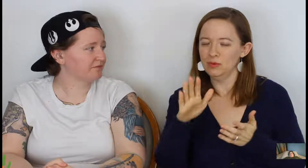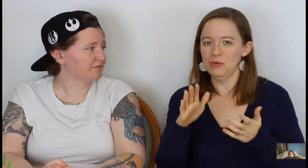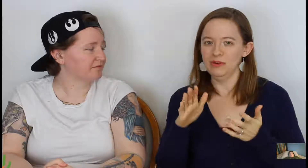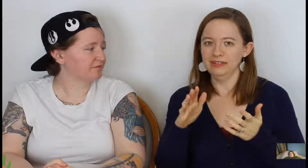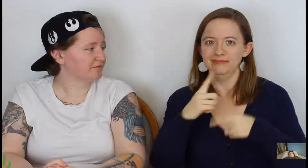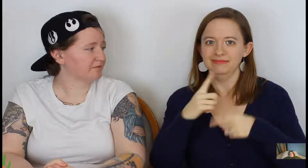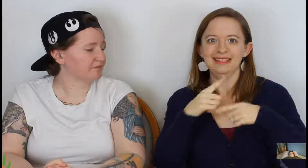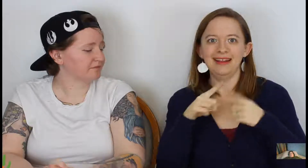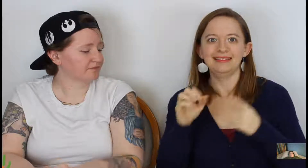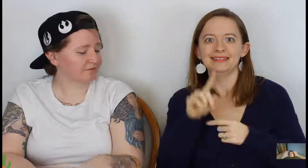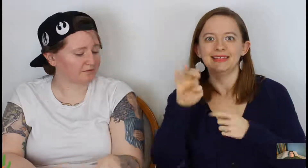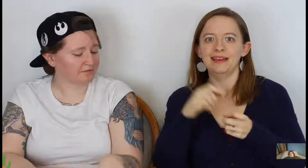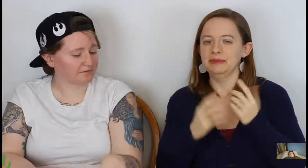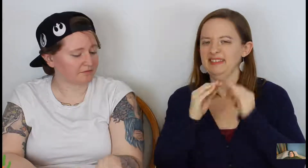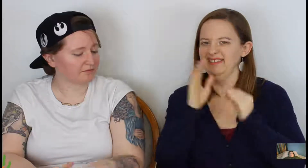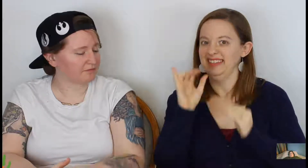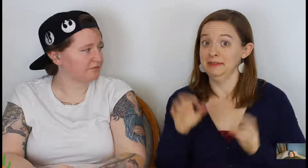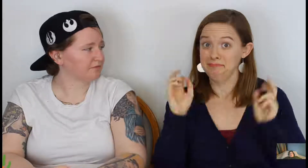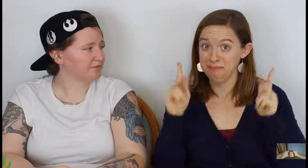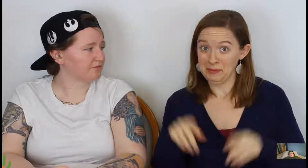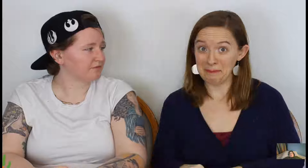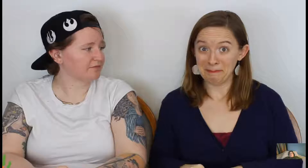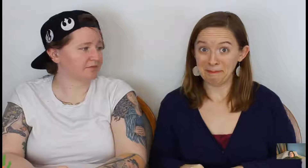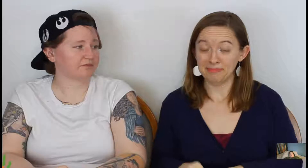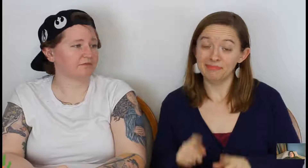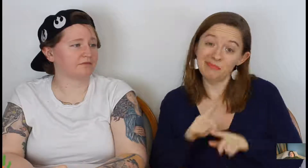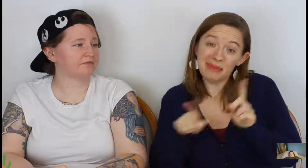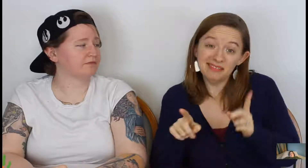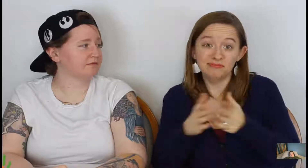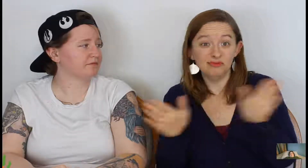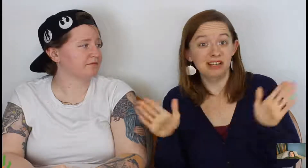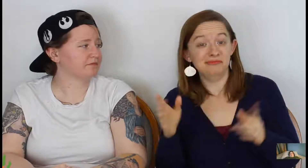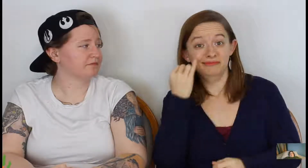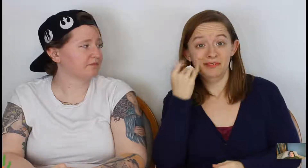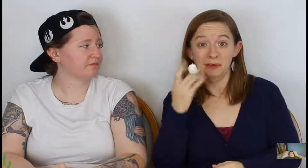Where are your arms, and notice your signing style, and then see if you can fix that.